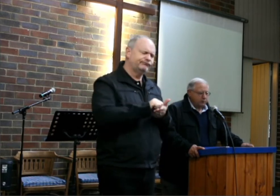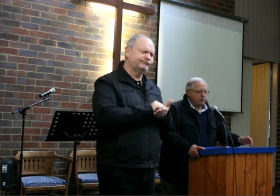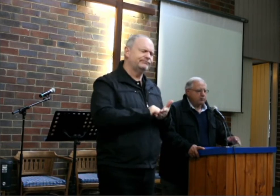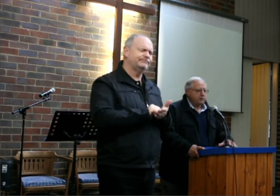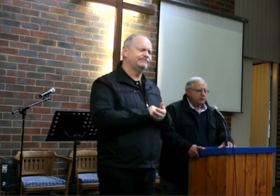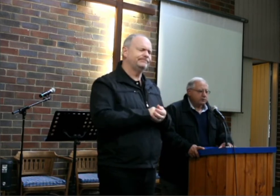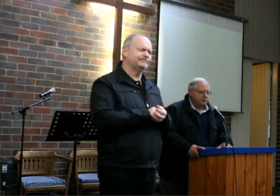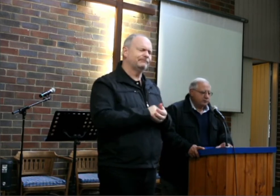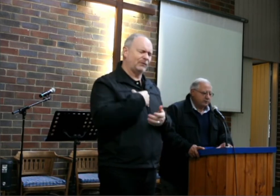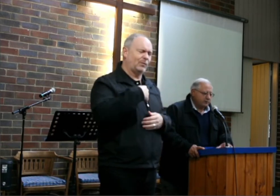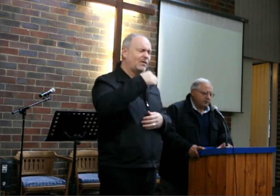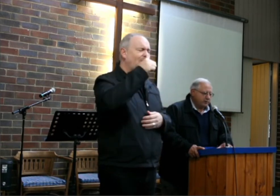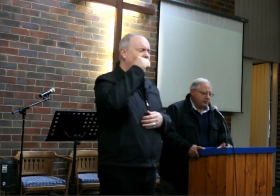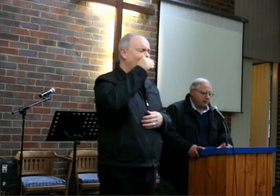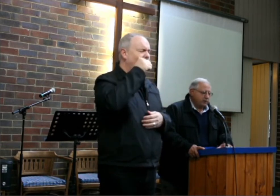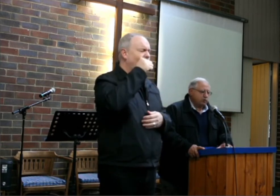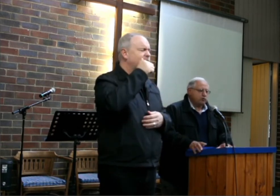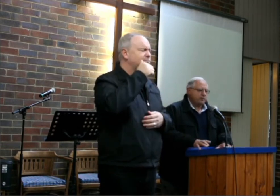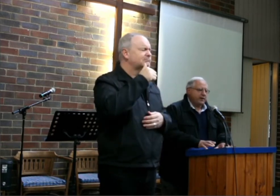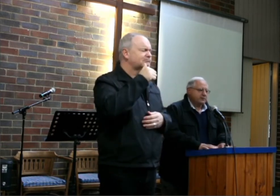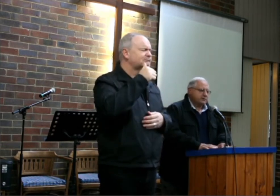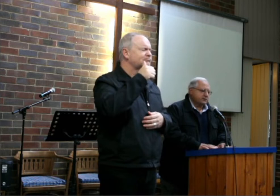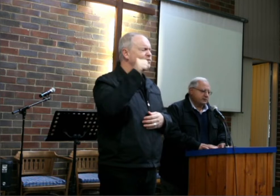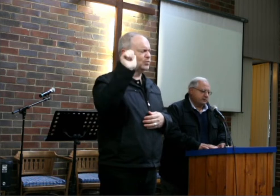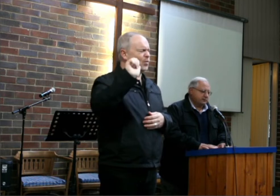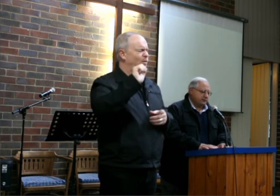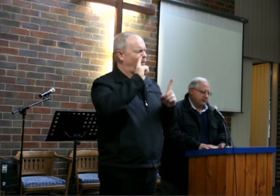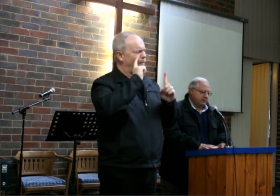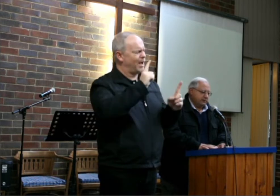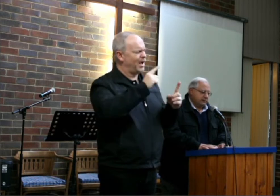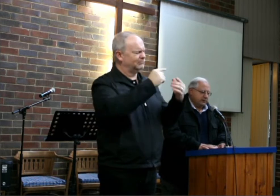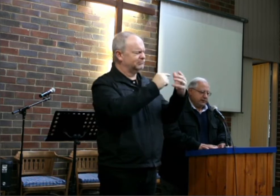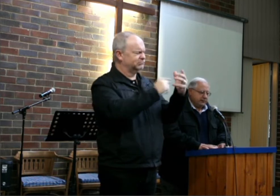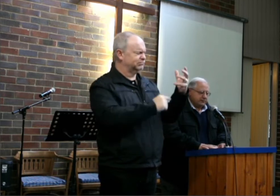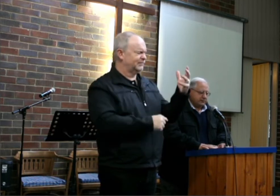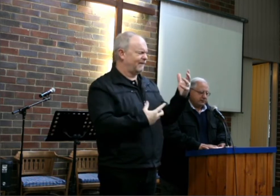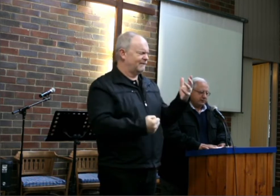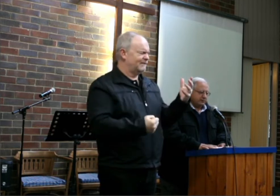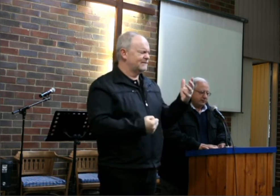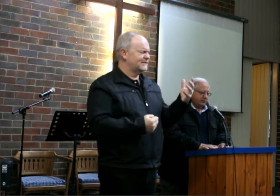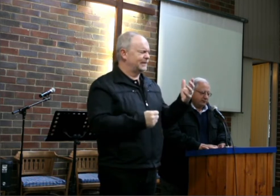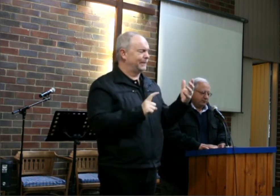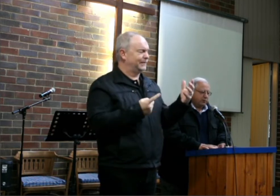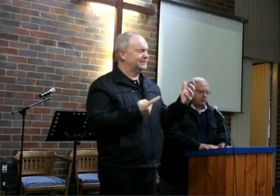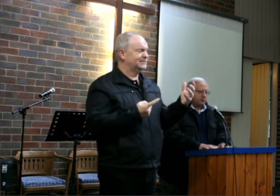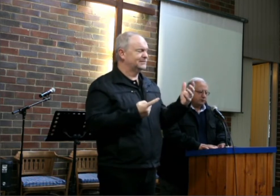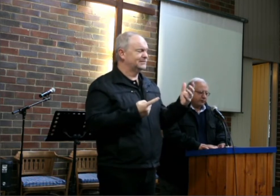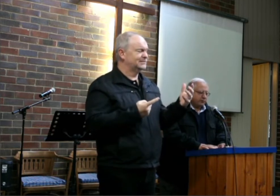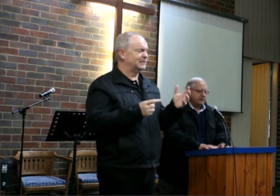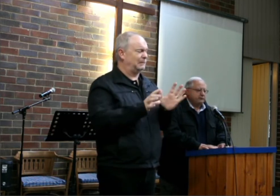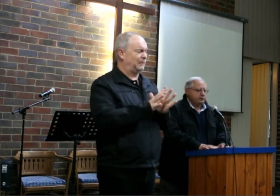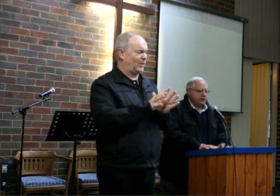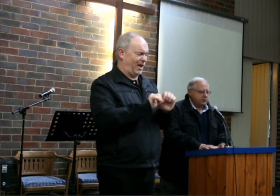Lord, though we know your commands, yet because of